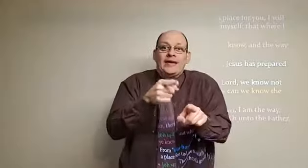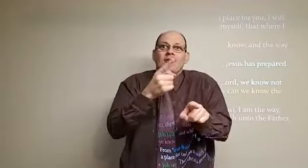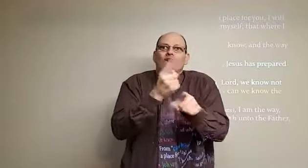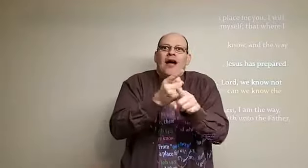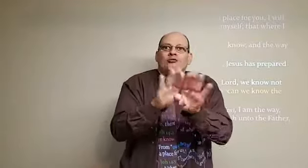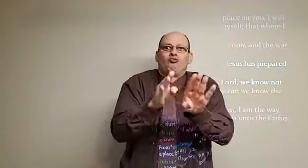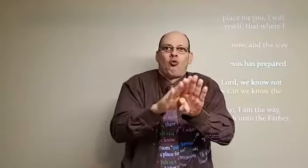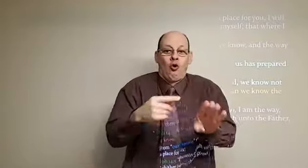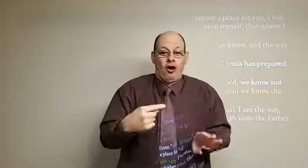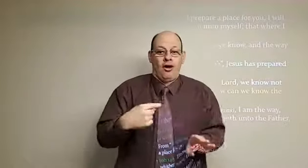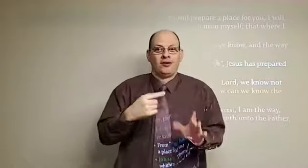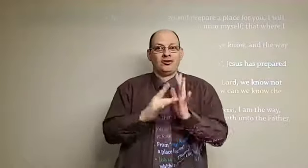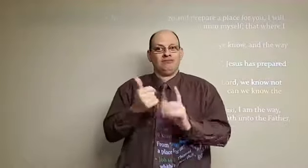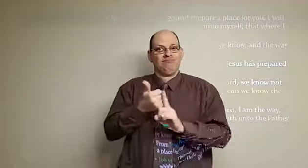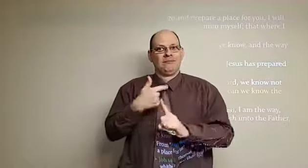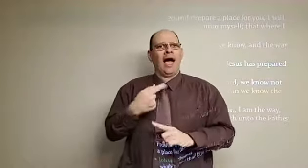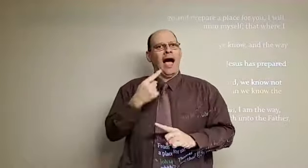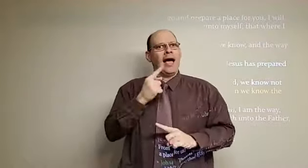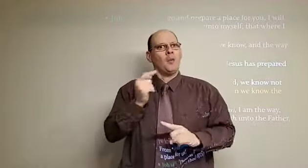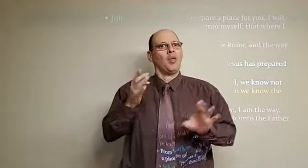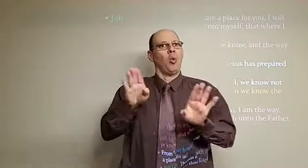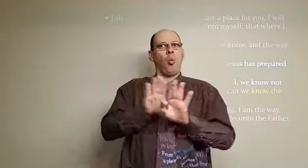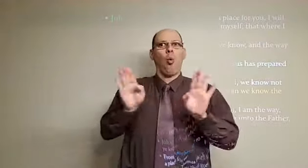so we know that Jesus is the right way and he is the door